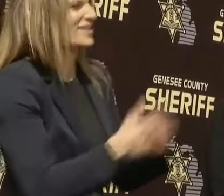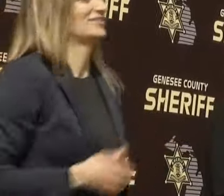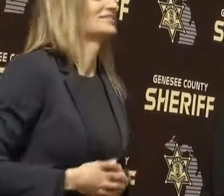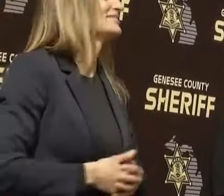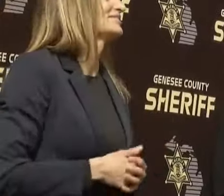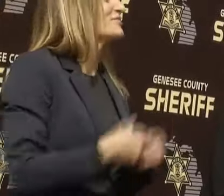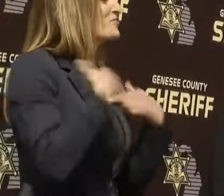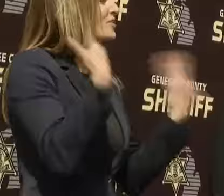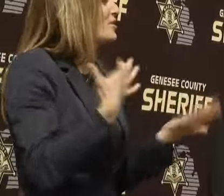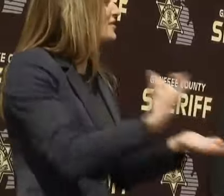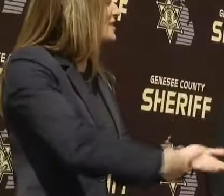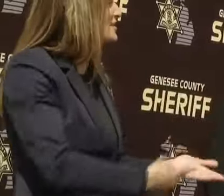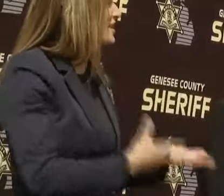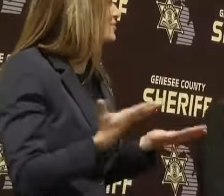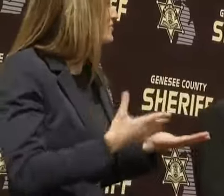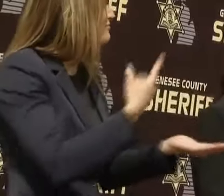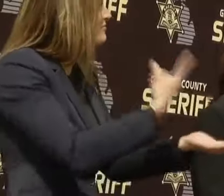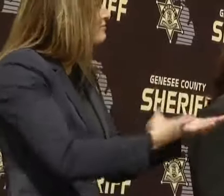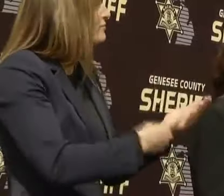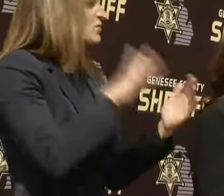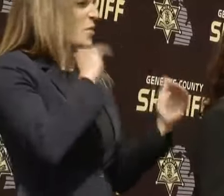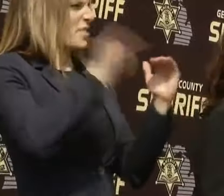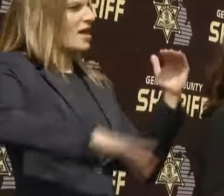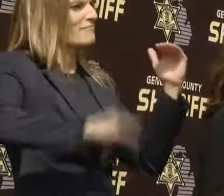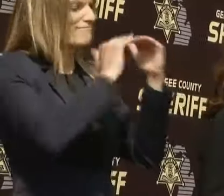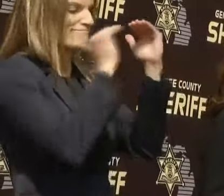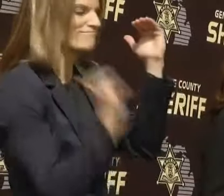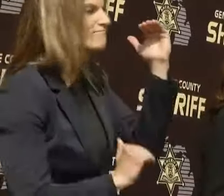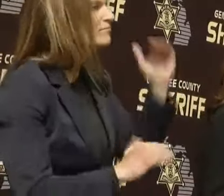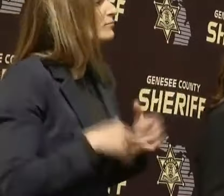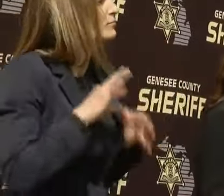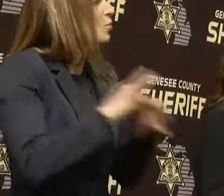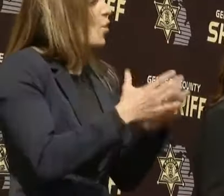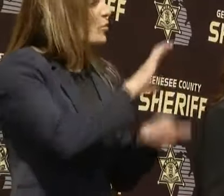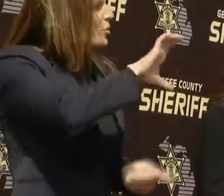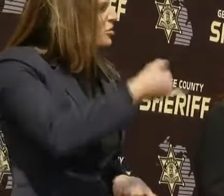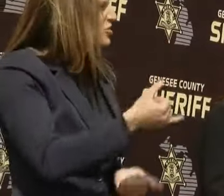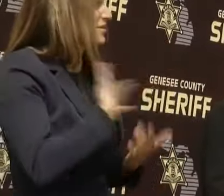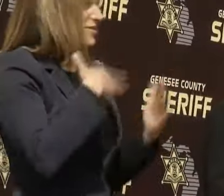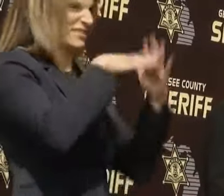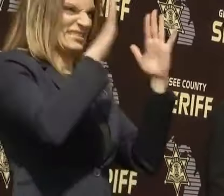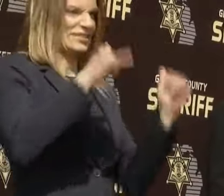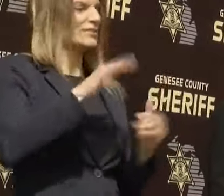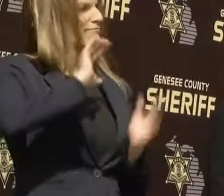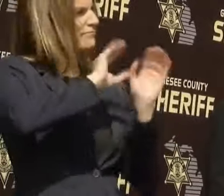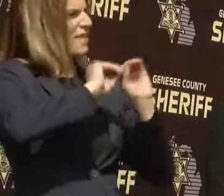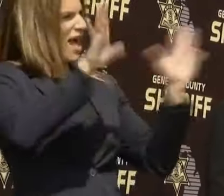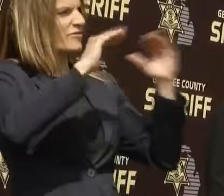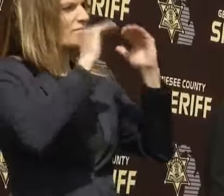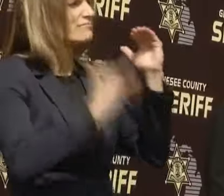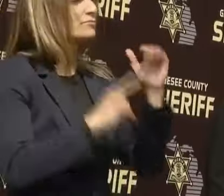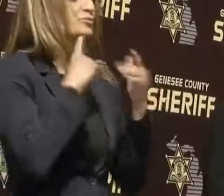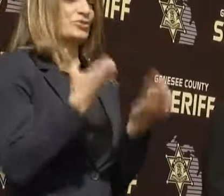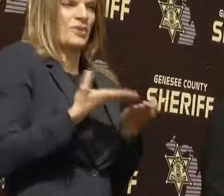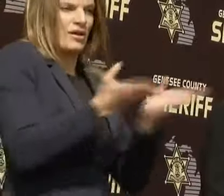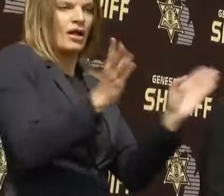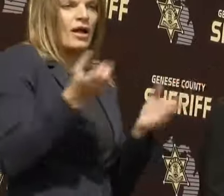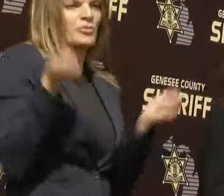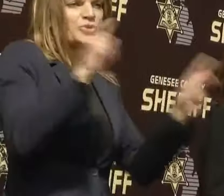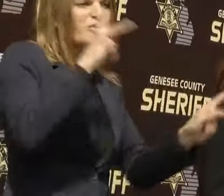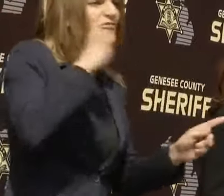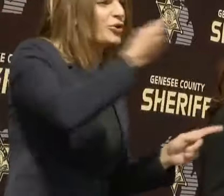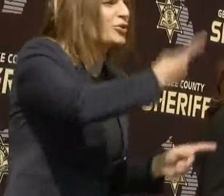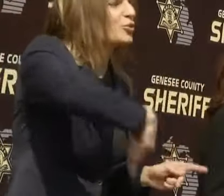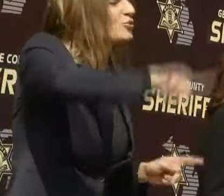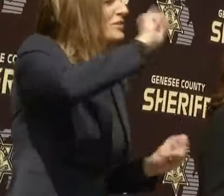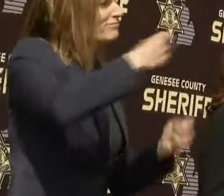We are here to discuss and address the inequities in our criminal justice system and expand opportunity for